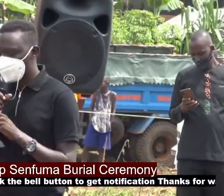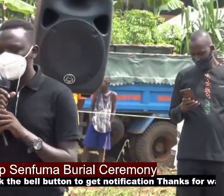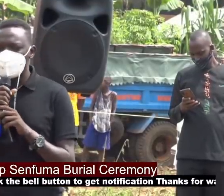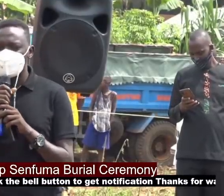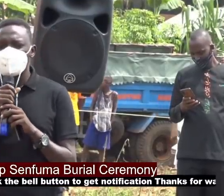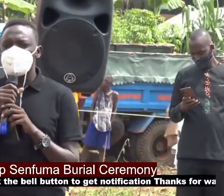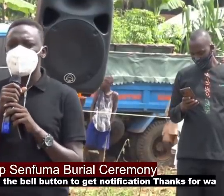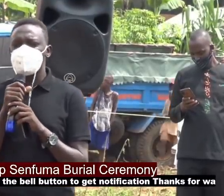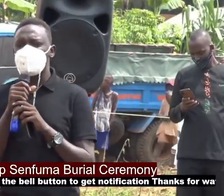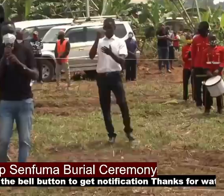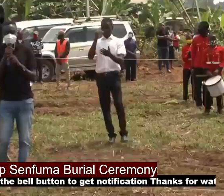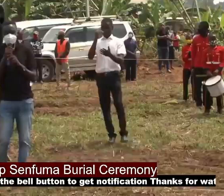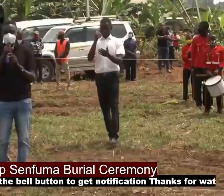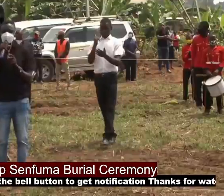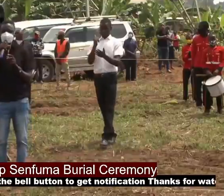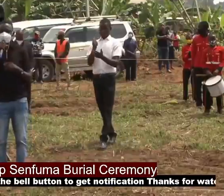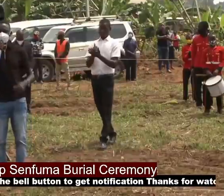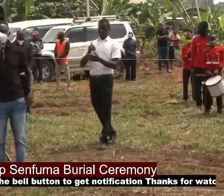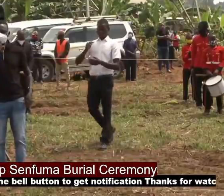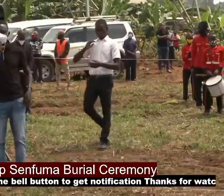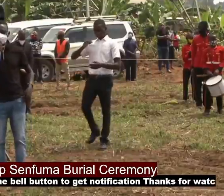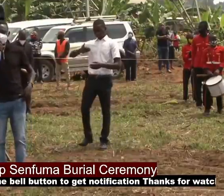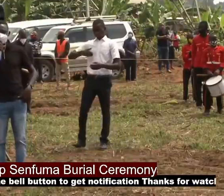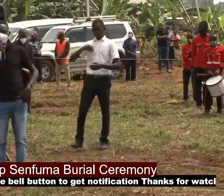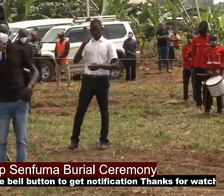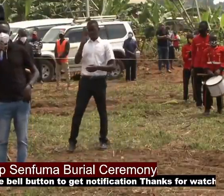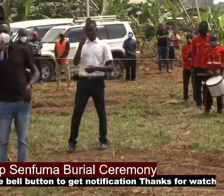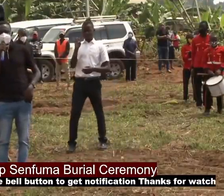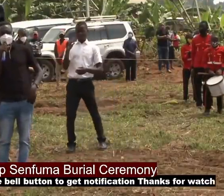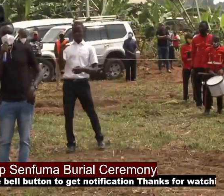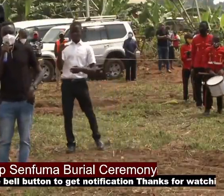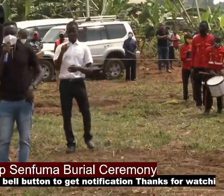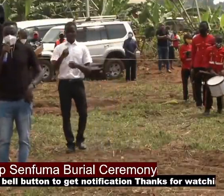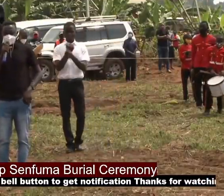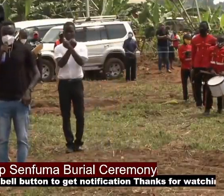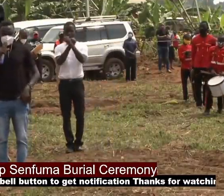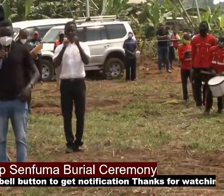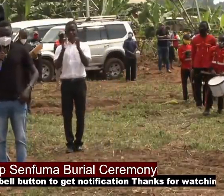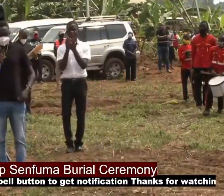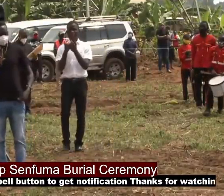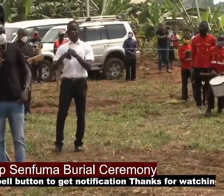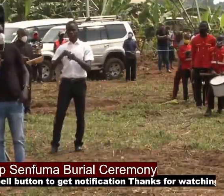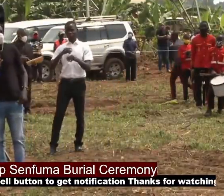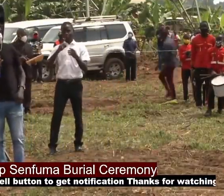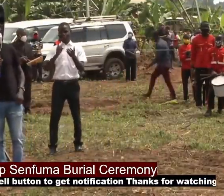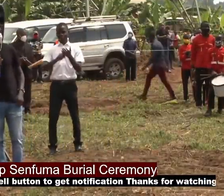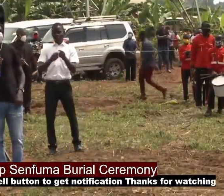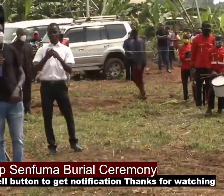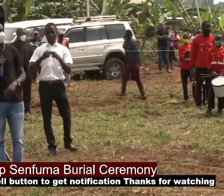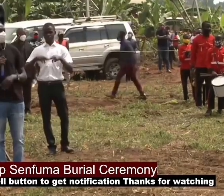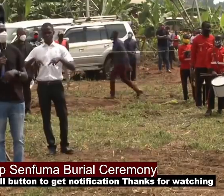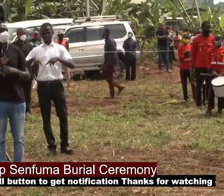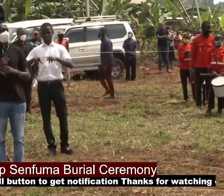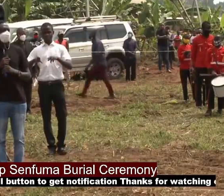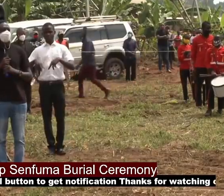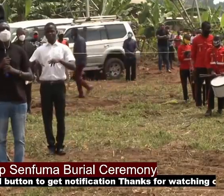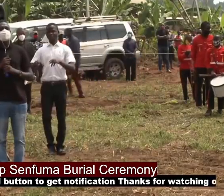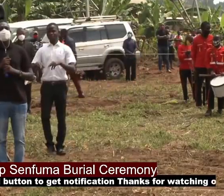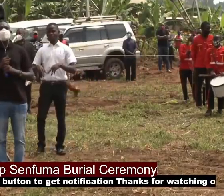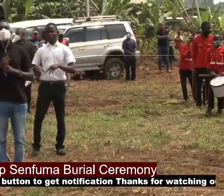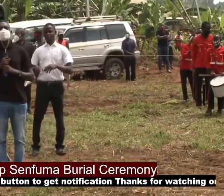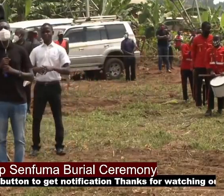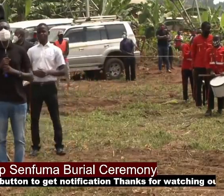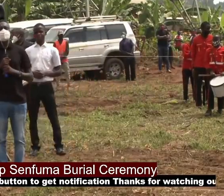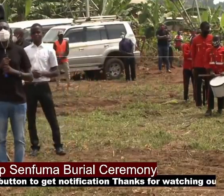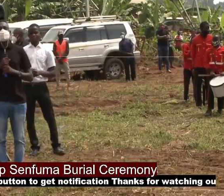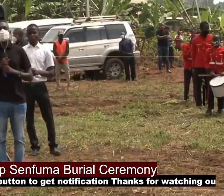mwami mbogo no mchala bali balokole ngatebe banonze ku lugudo. Because Mr. Mbogo and the wife were born again, and yet they are the